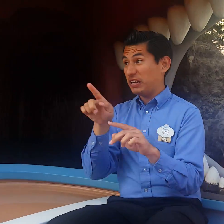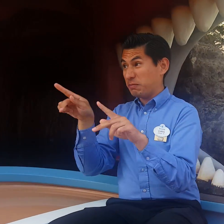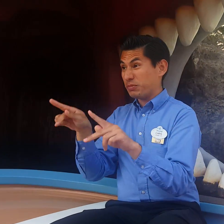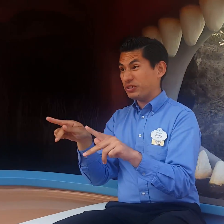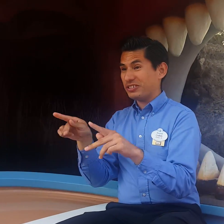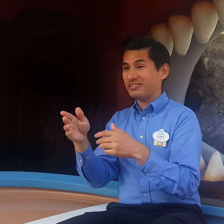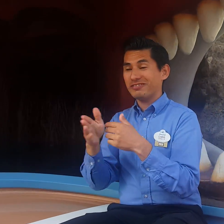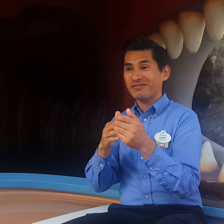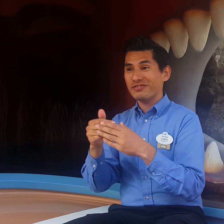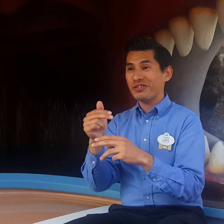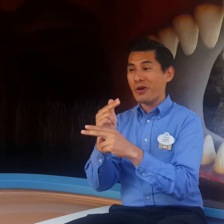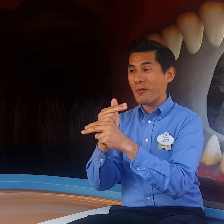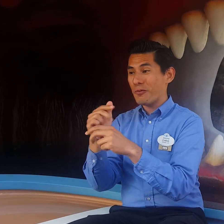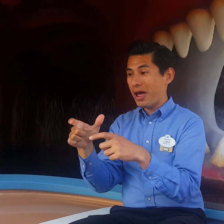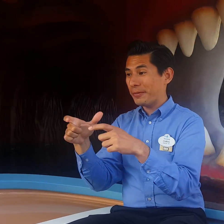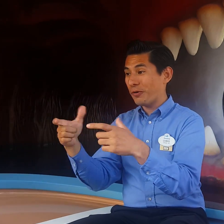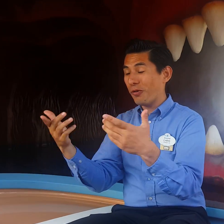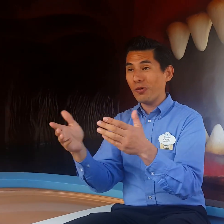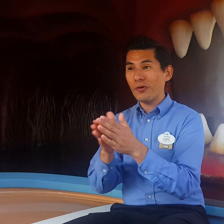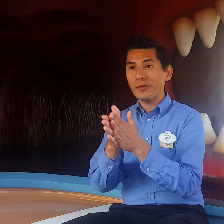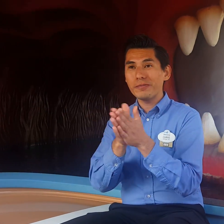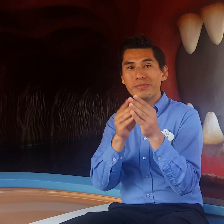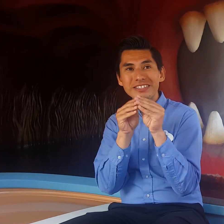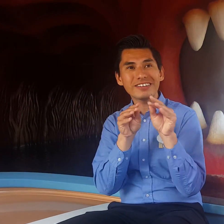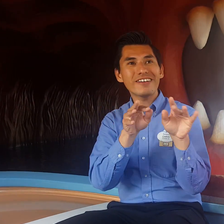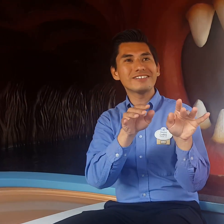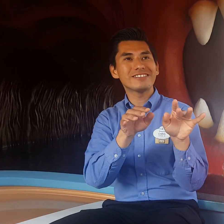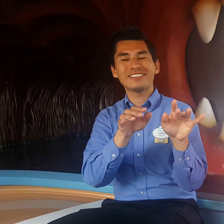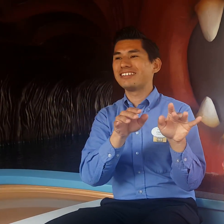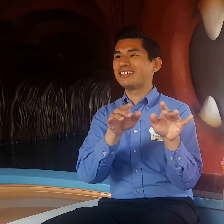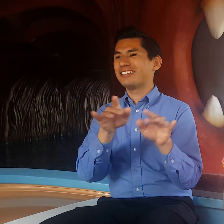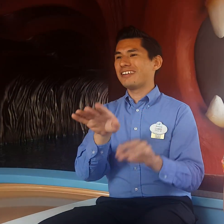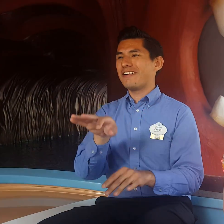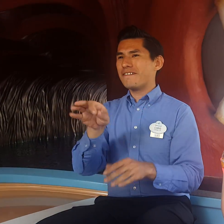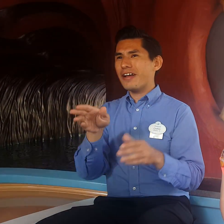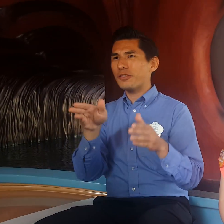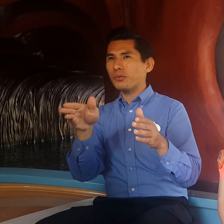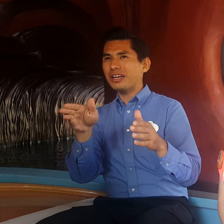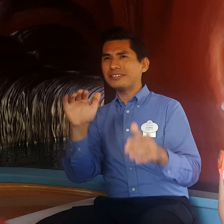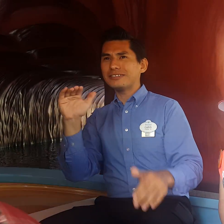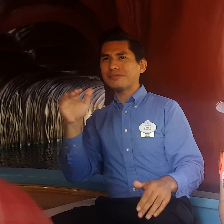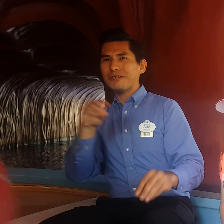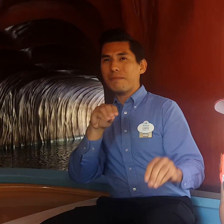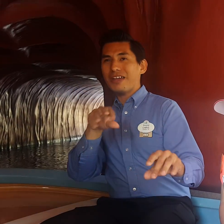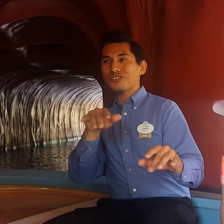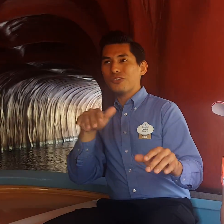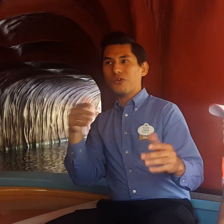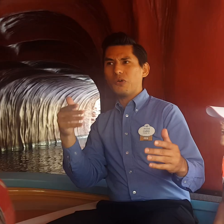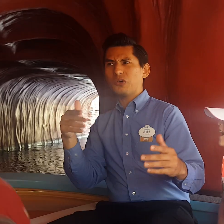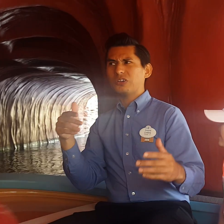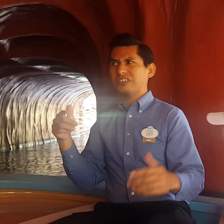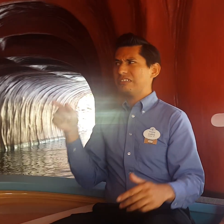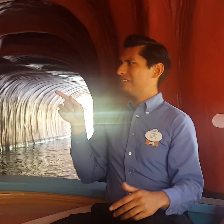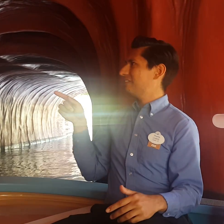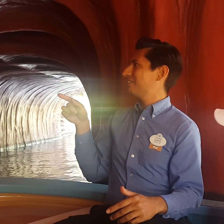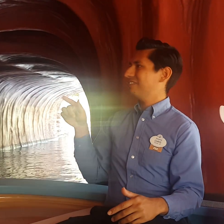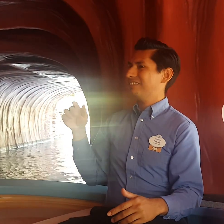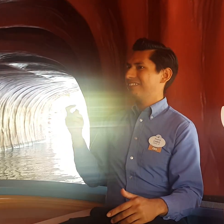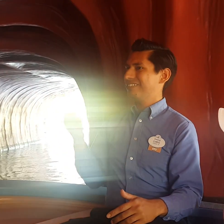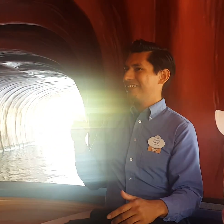hole or with the help of a little pixie dust, you'll often find the way in to be quite magical. Or in our case, it's just a little menacing. But don't worry,